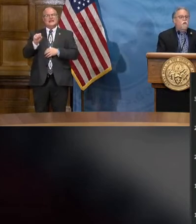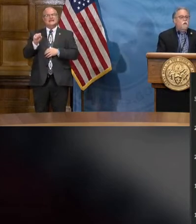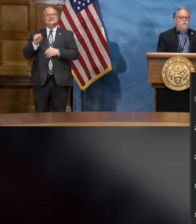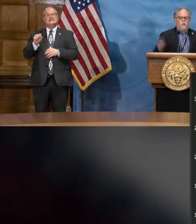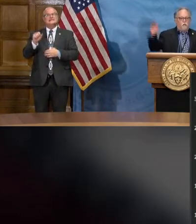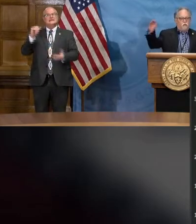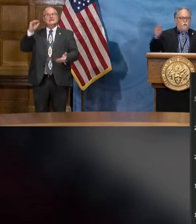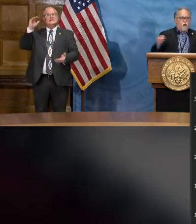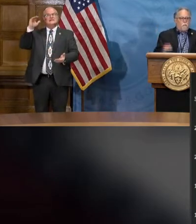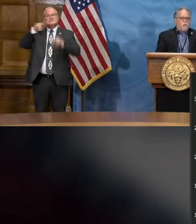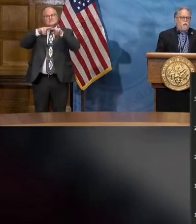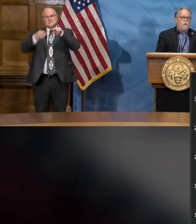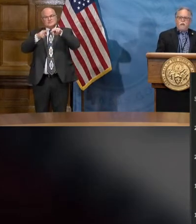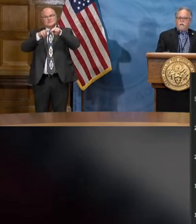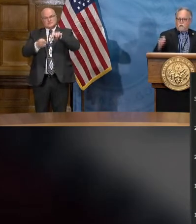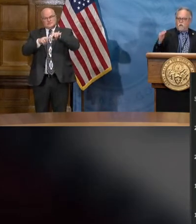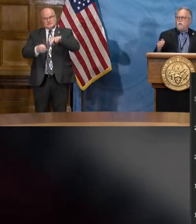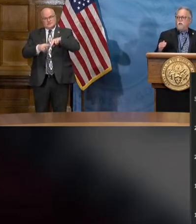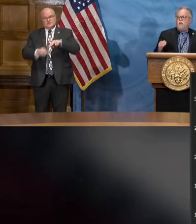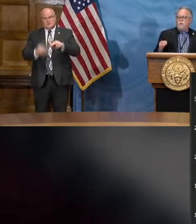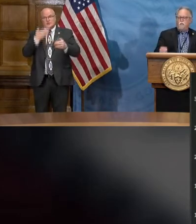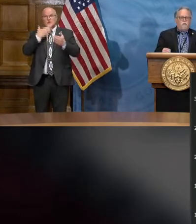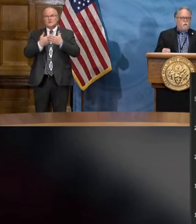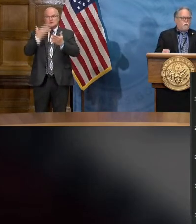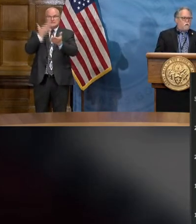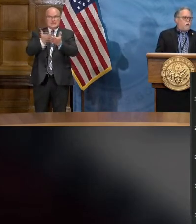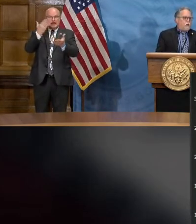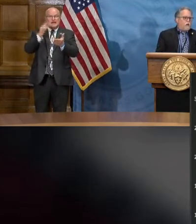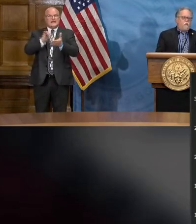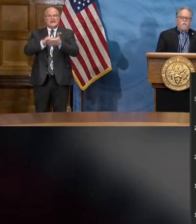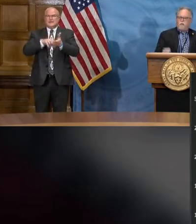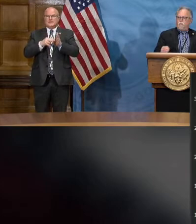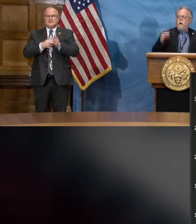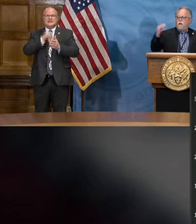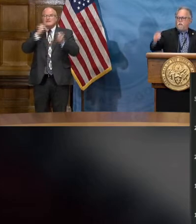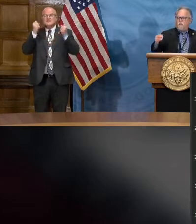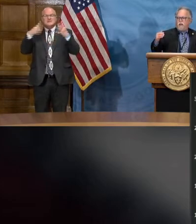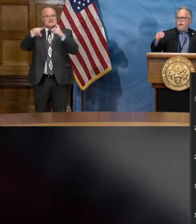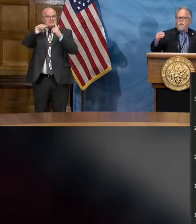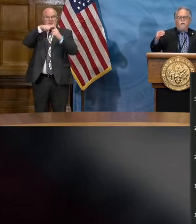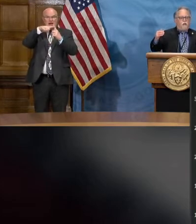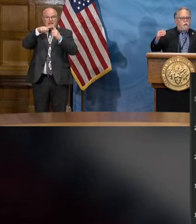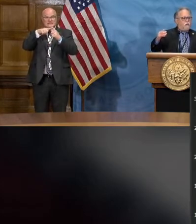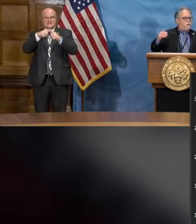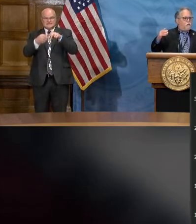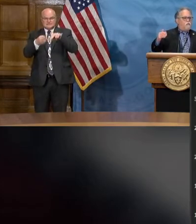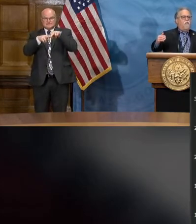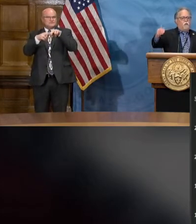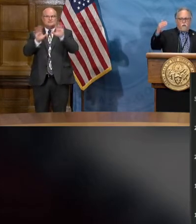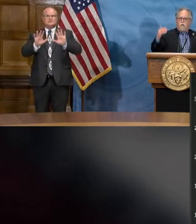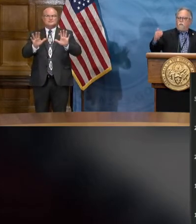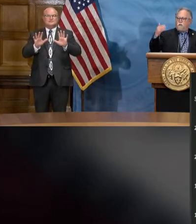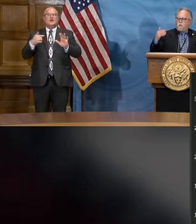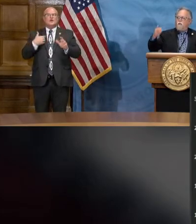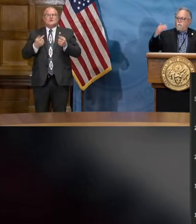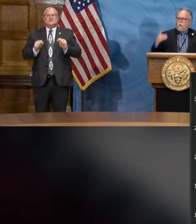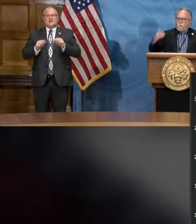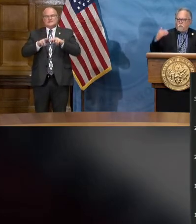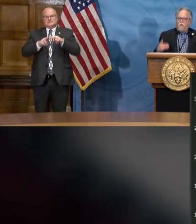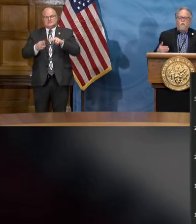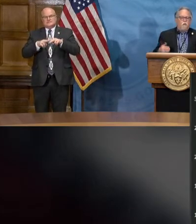have continued to drop, and that is a good sign. That means that we're not having as many positives added to the list, and we're starting to